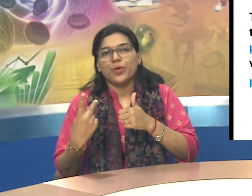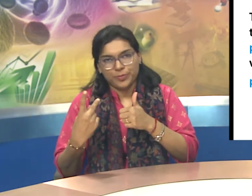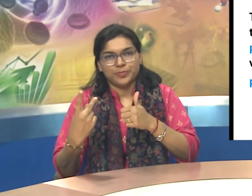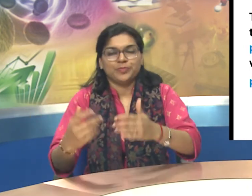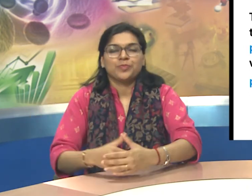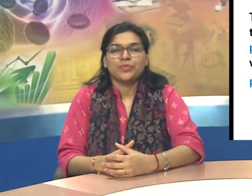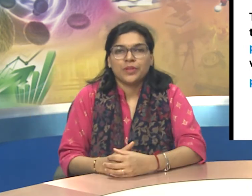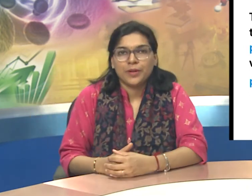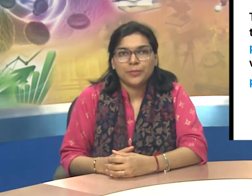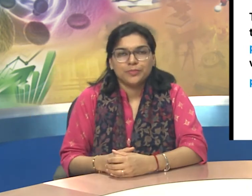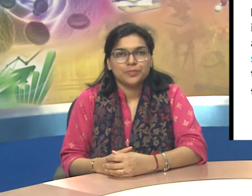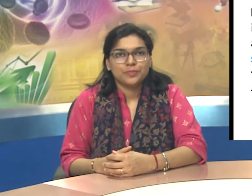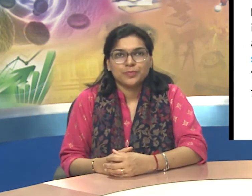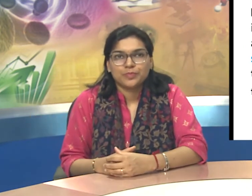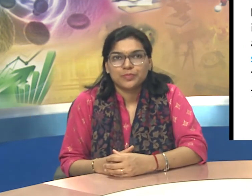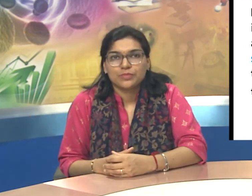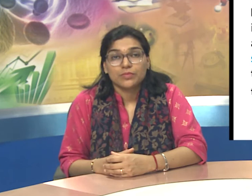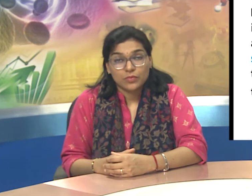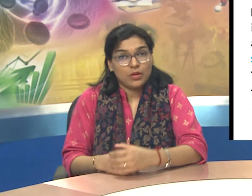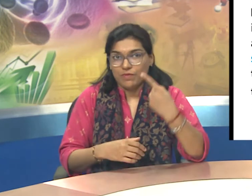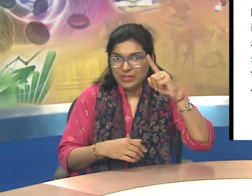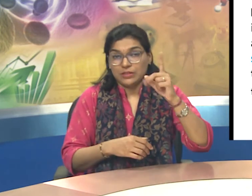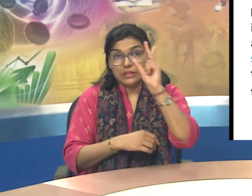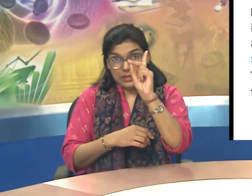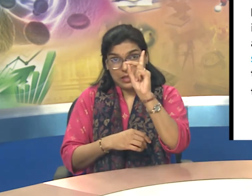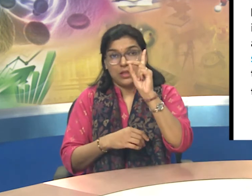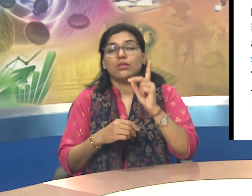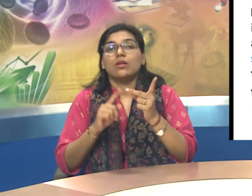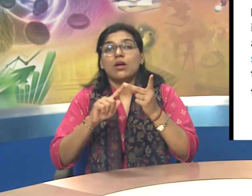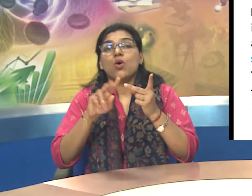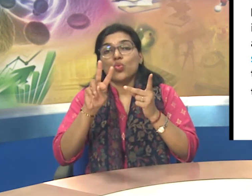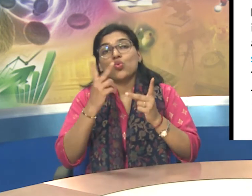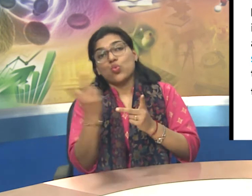listen to the voice of the participants.